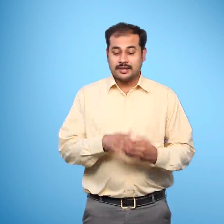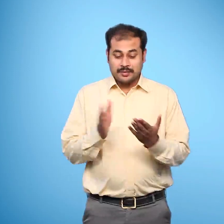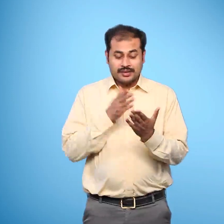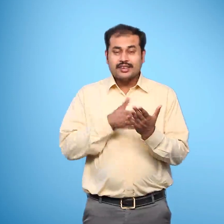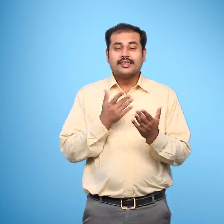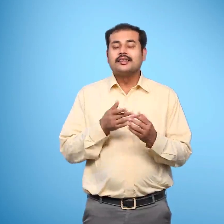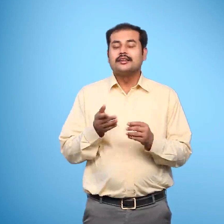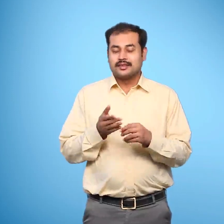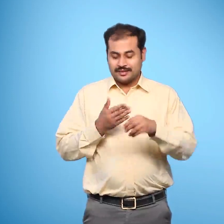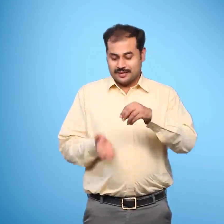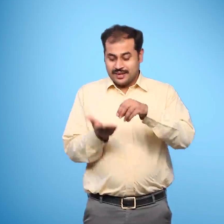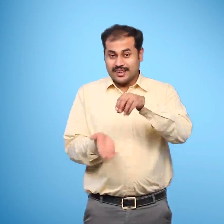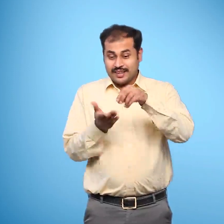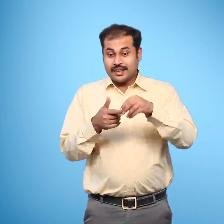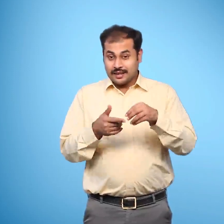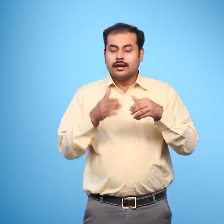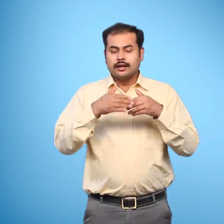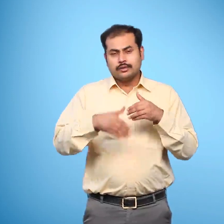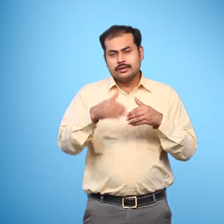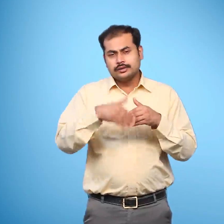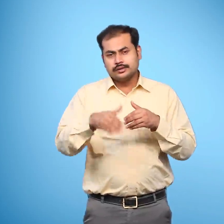This page is related to the game Toss the Ball.